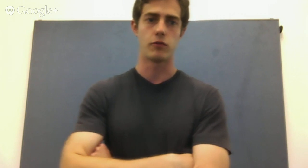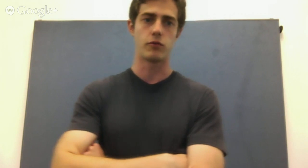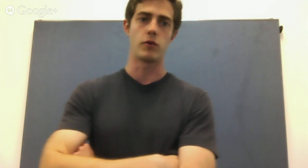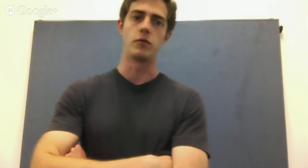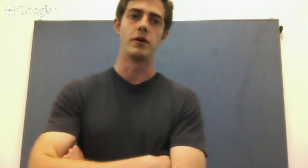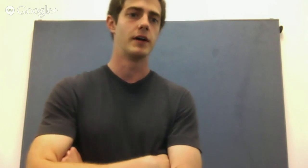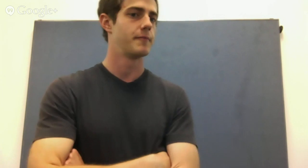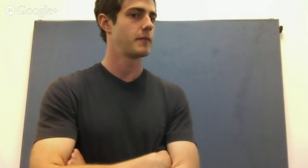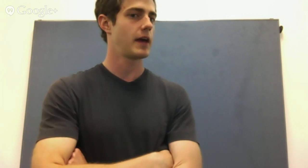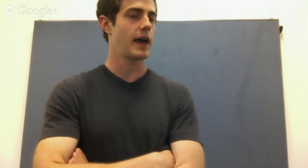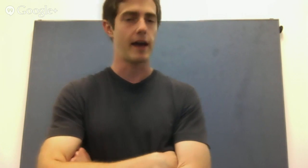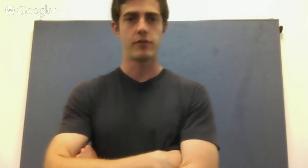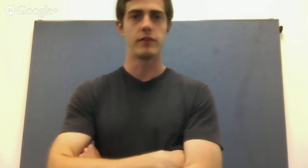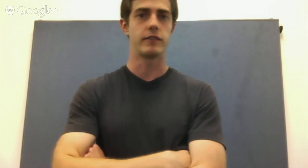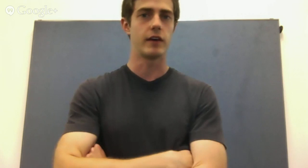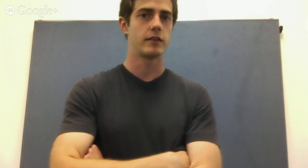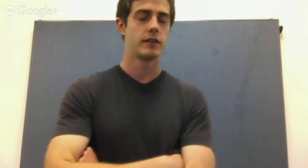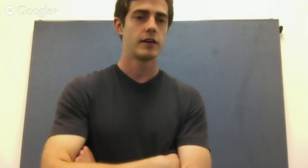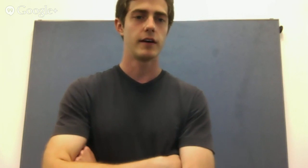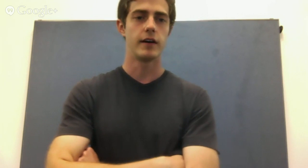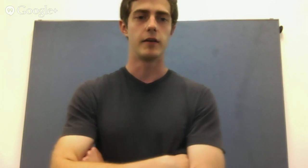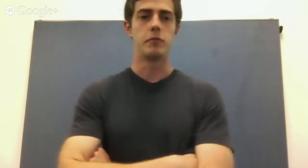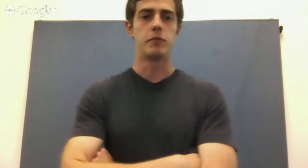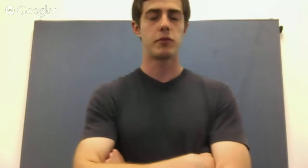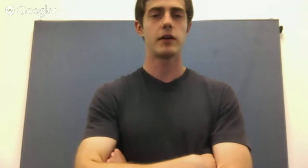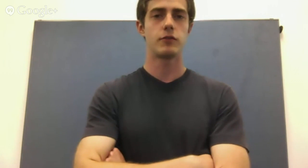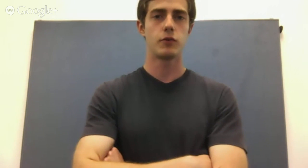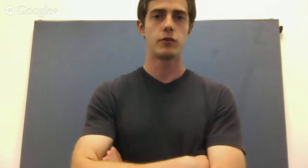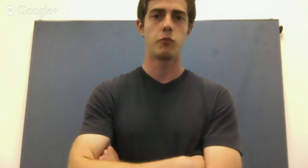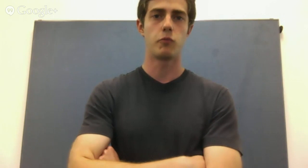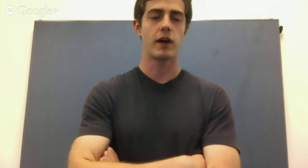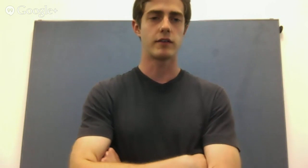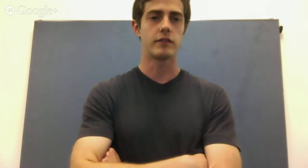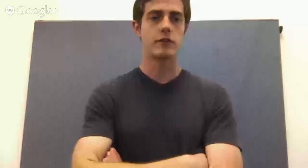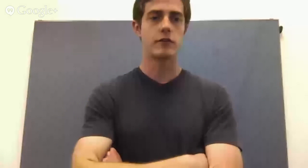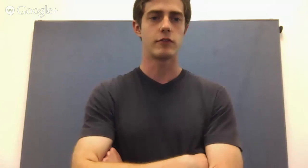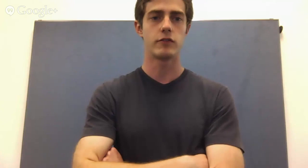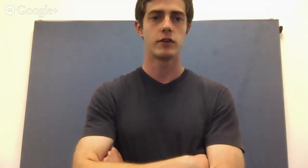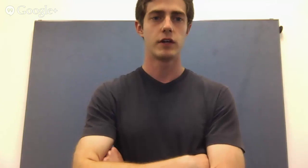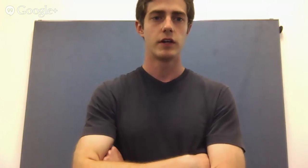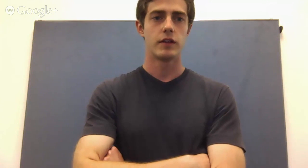through half the set. But I plan on doing some more practice sessions.